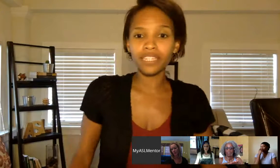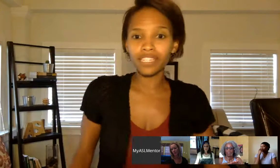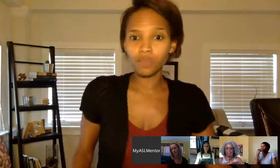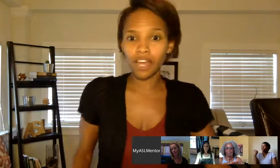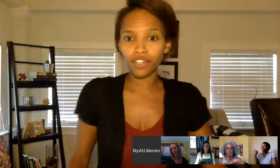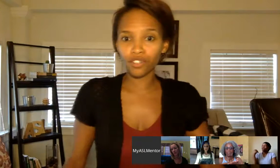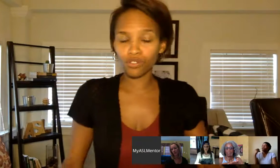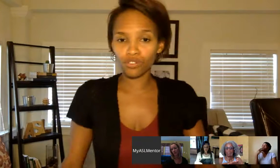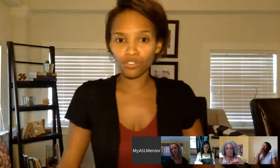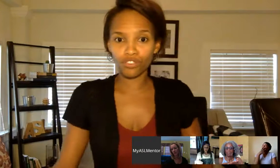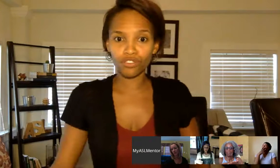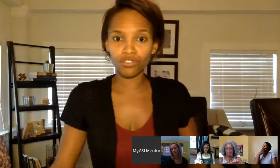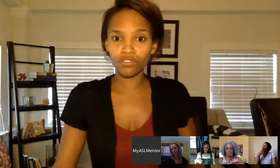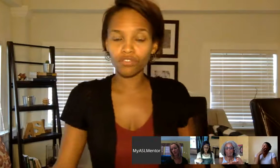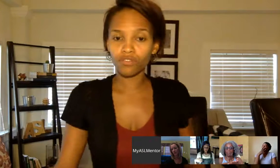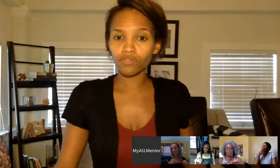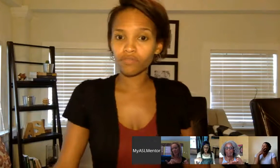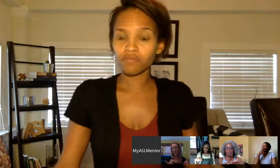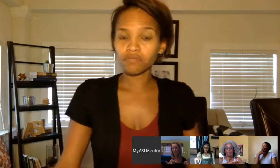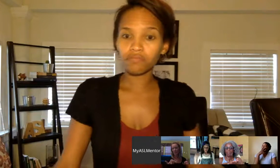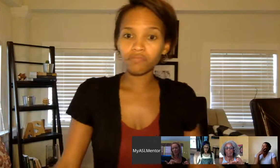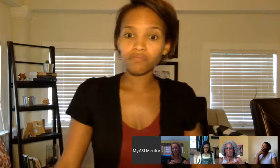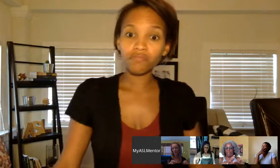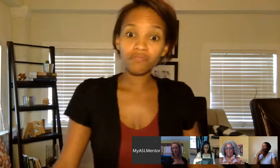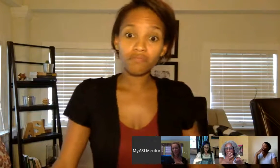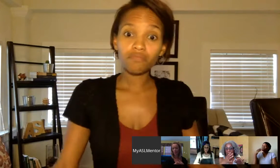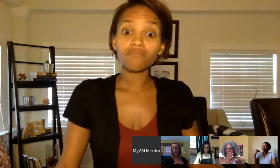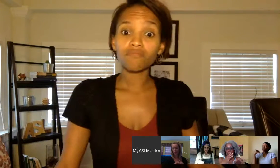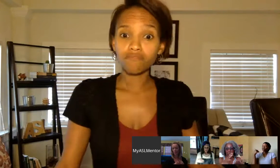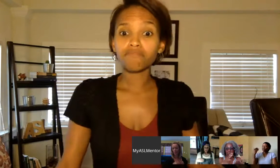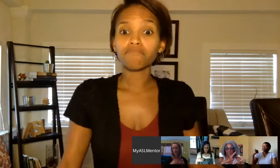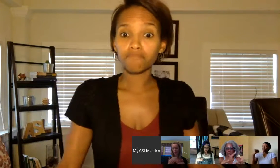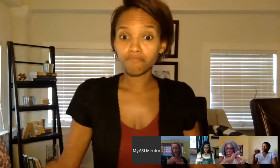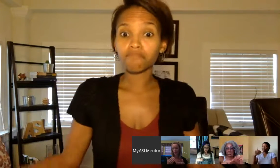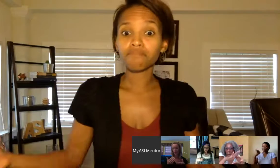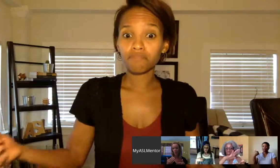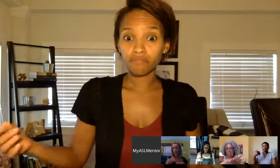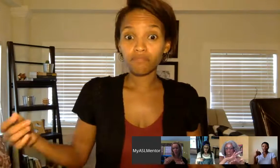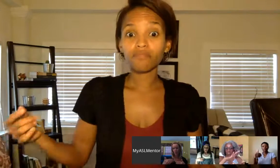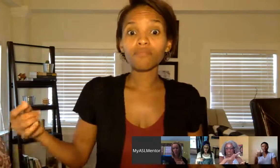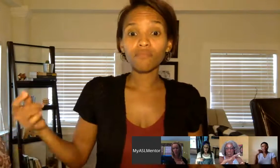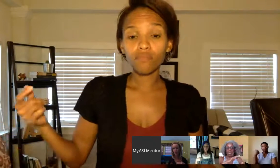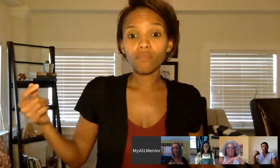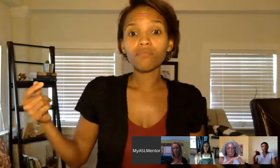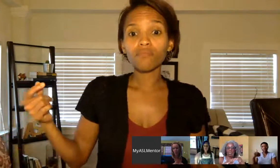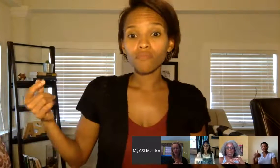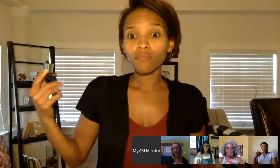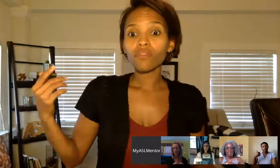rapidly expand your social circle.